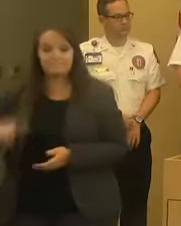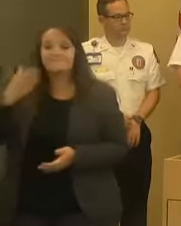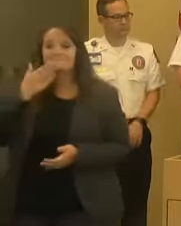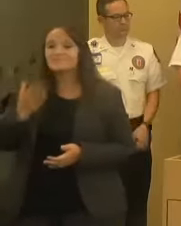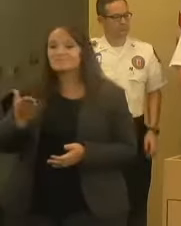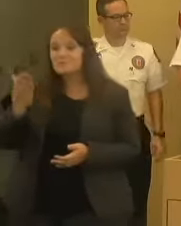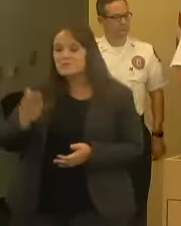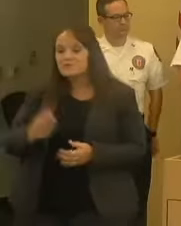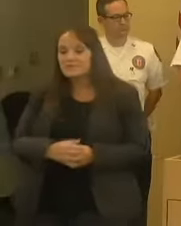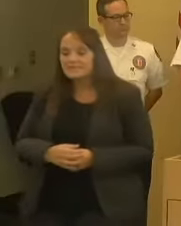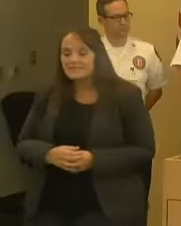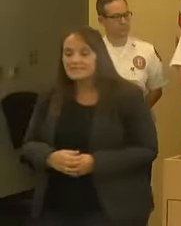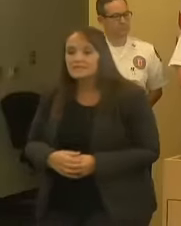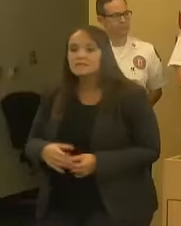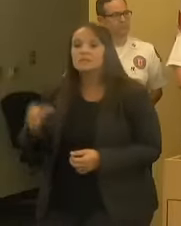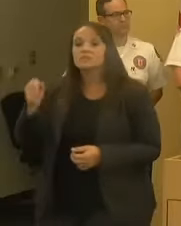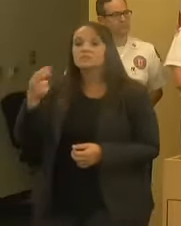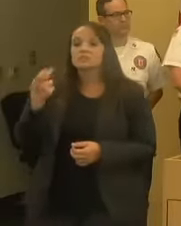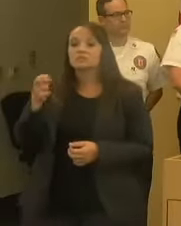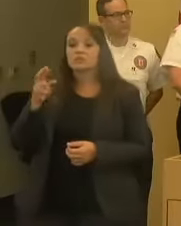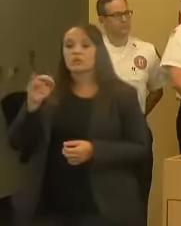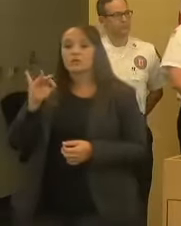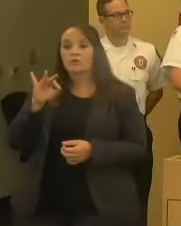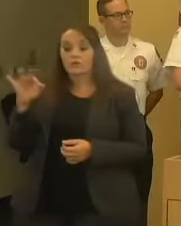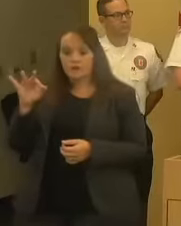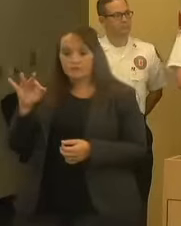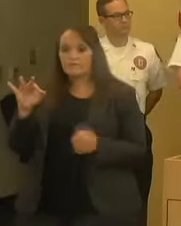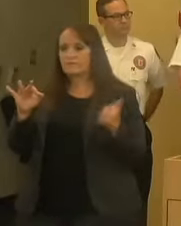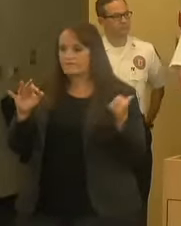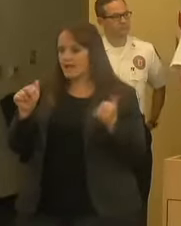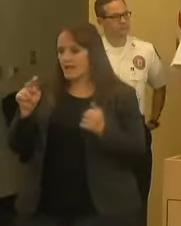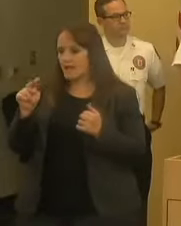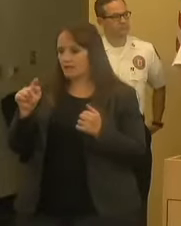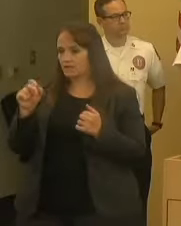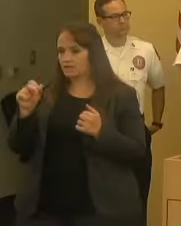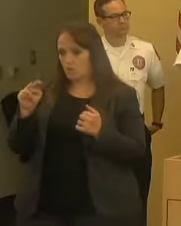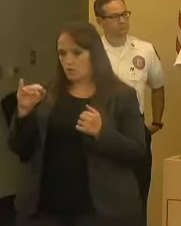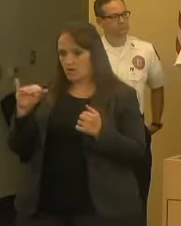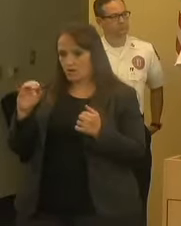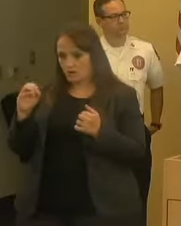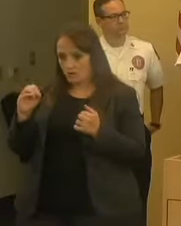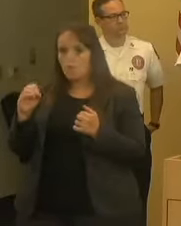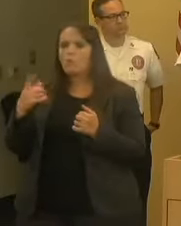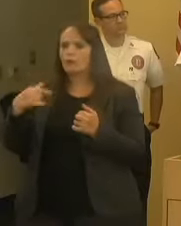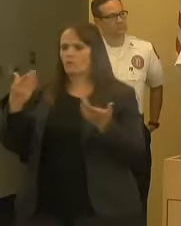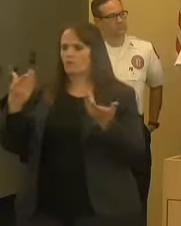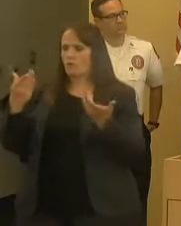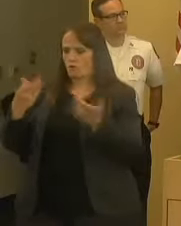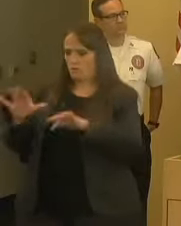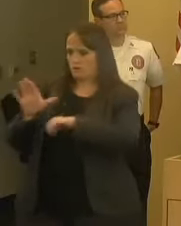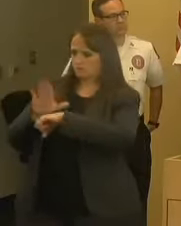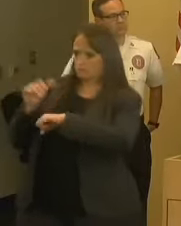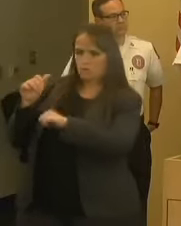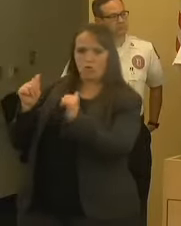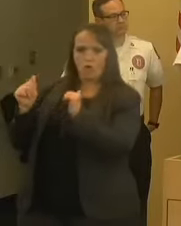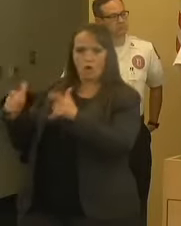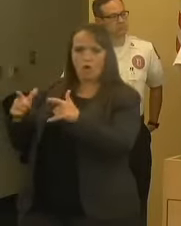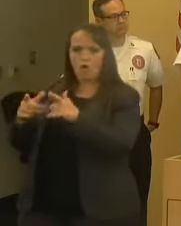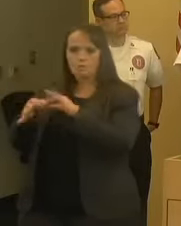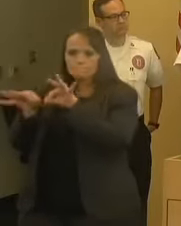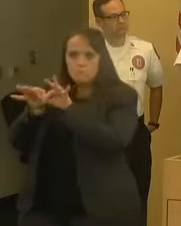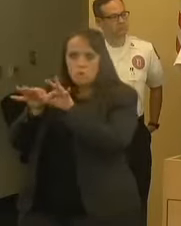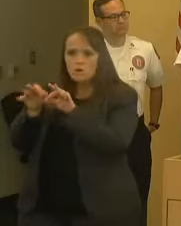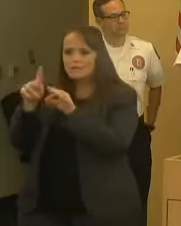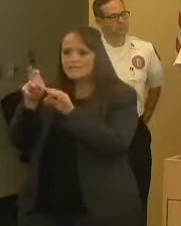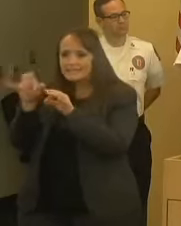Morning. The Sheriff's Office has activated key personnel today. Tomorrow we will do a full activation of all